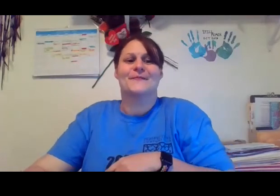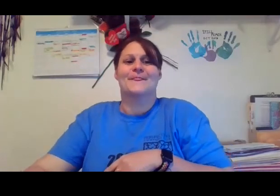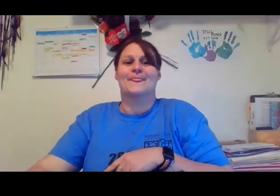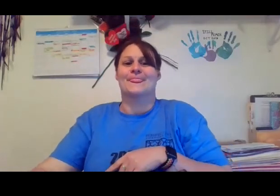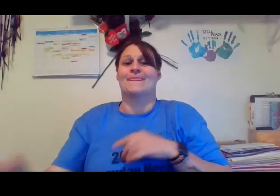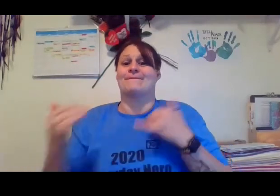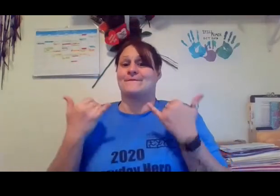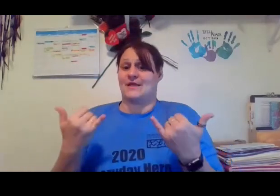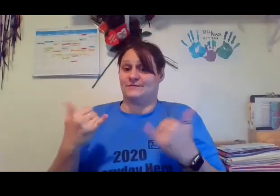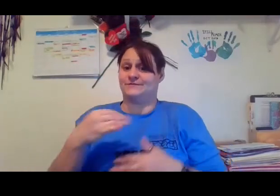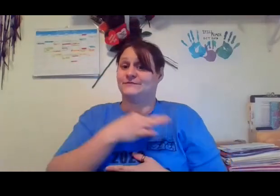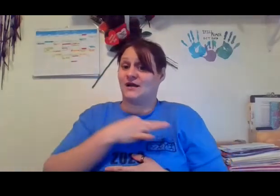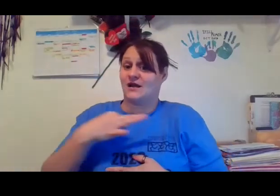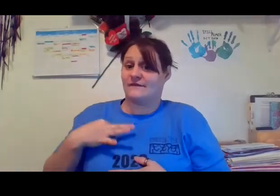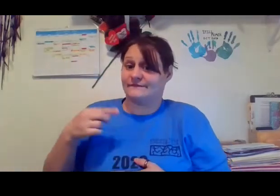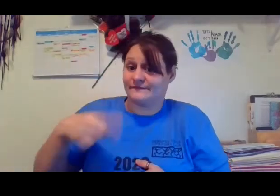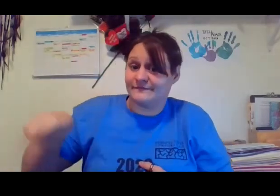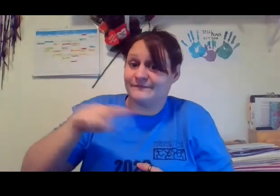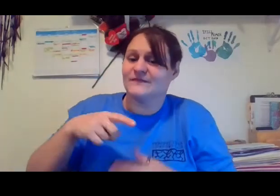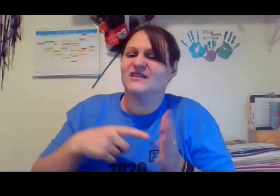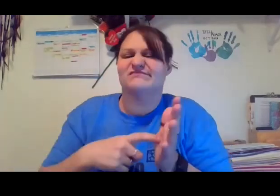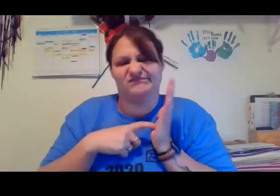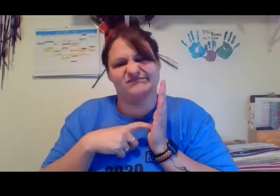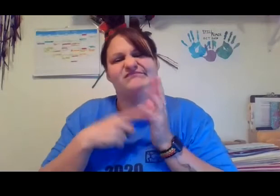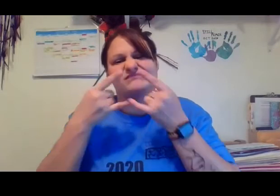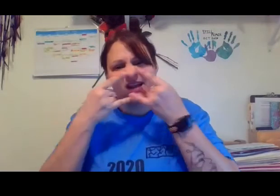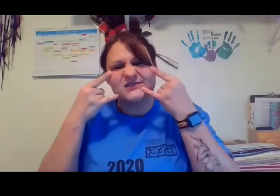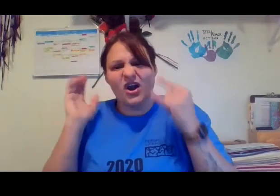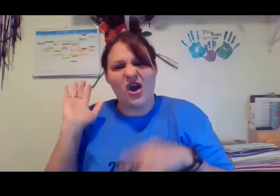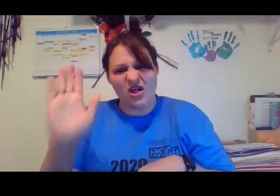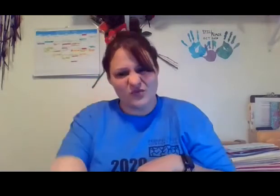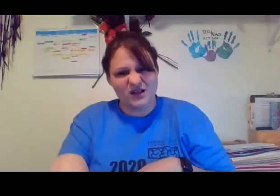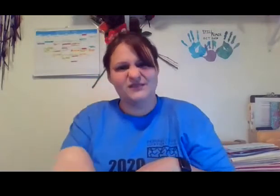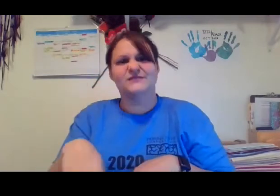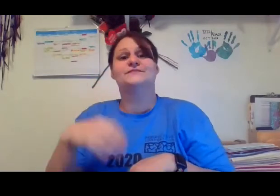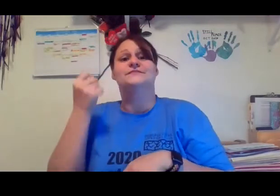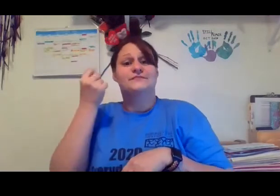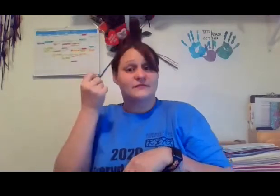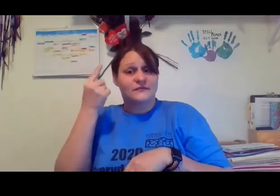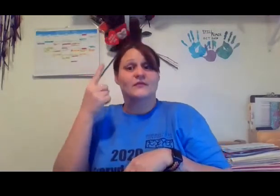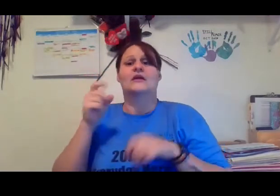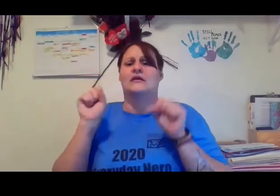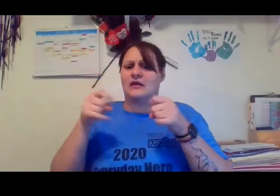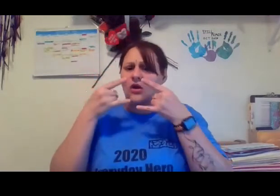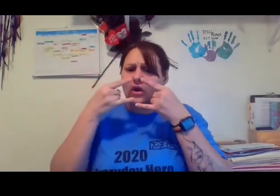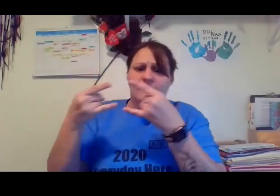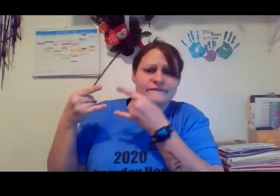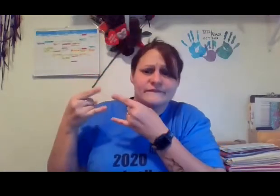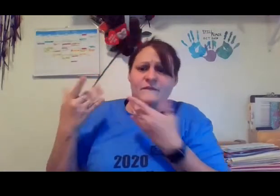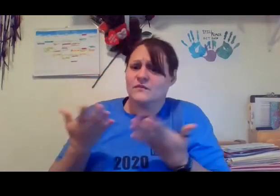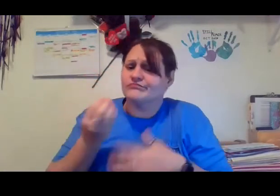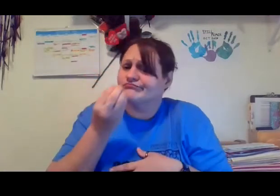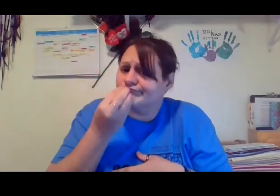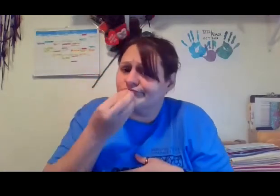our vehicles, the company vehicles. For the staff, we know that there is a requirement to have the mask on